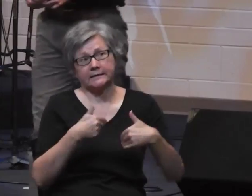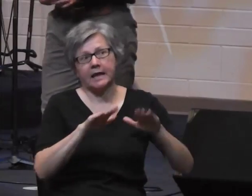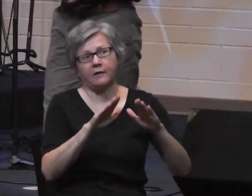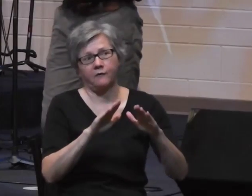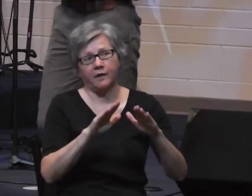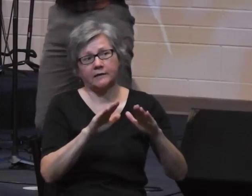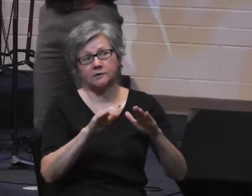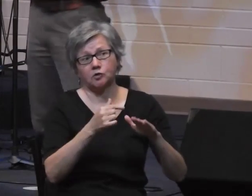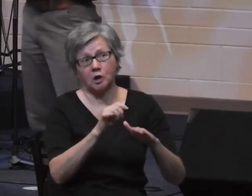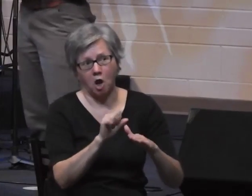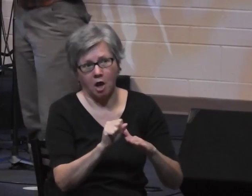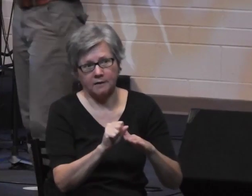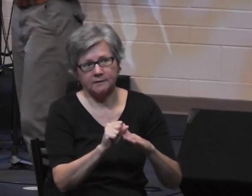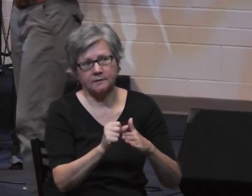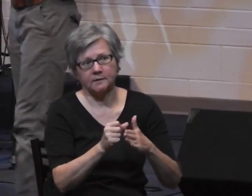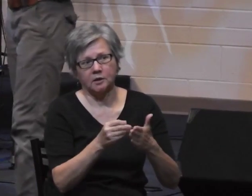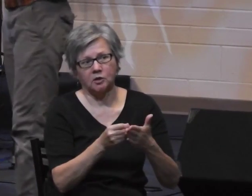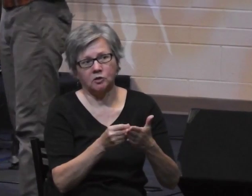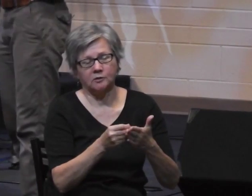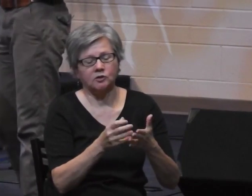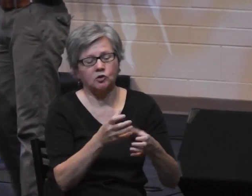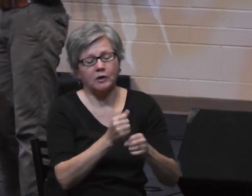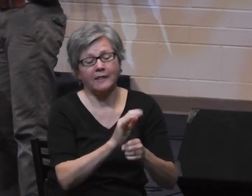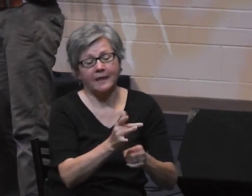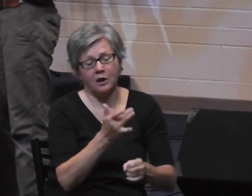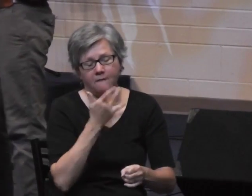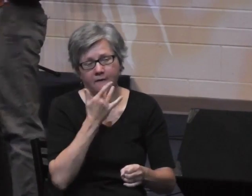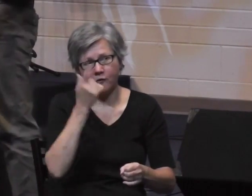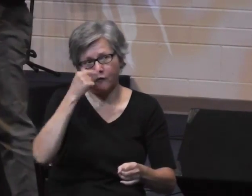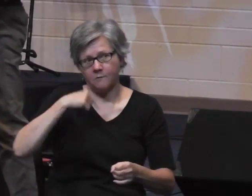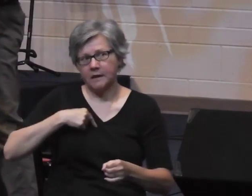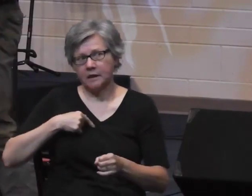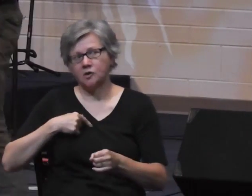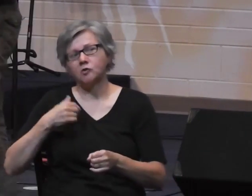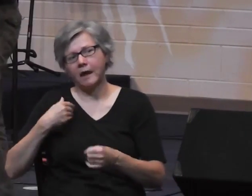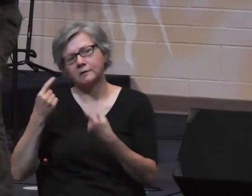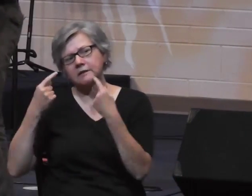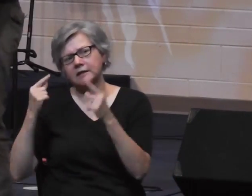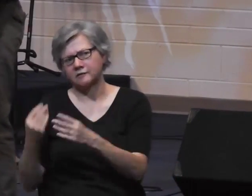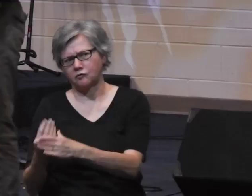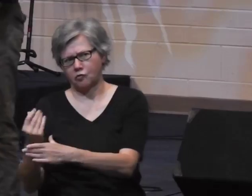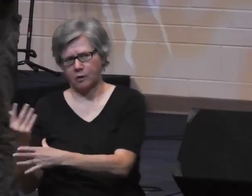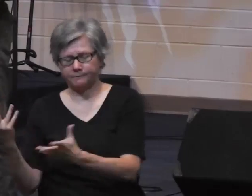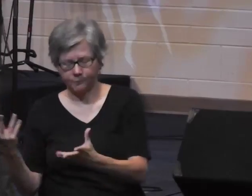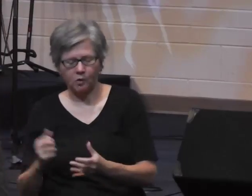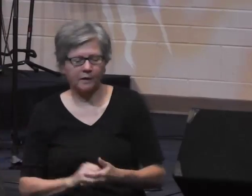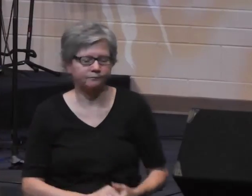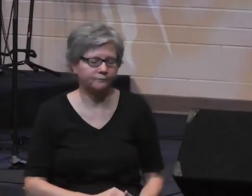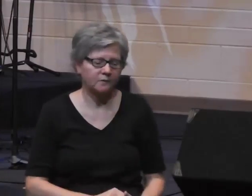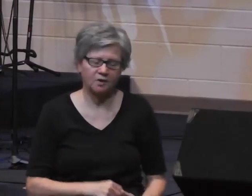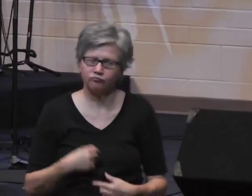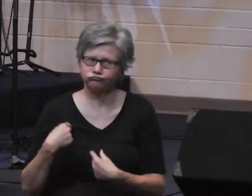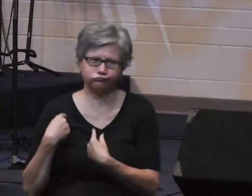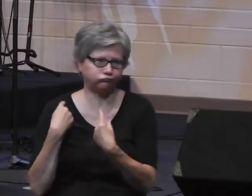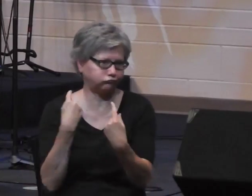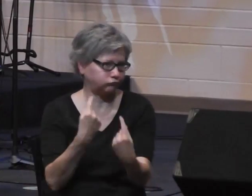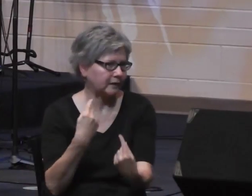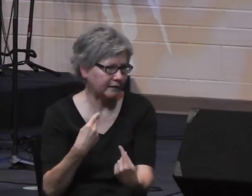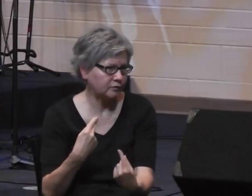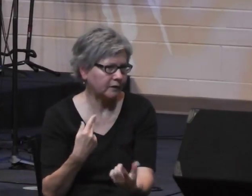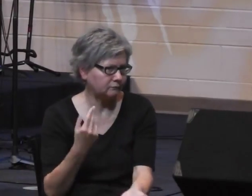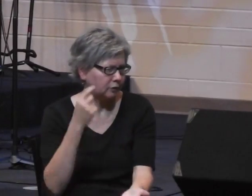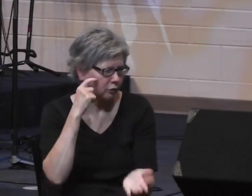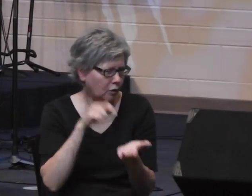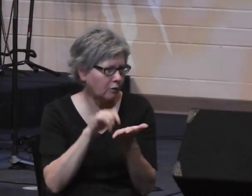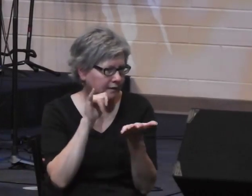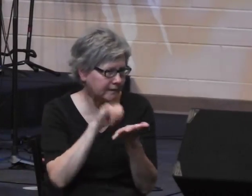wheat grows. We see this practice throughout religious history. We see this practice throughout the